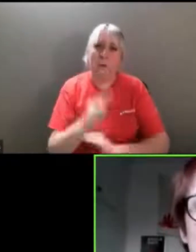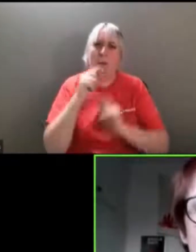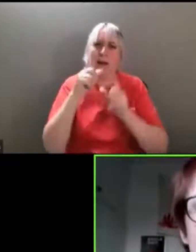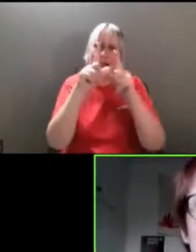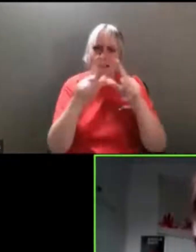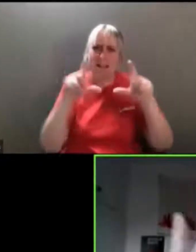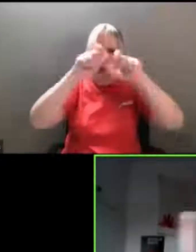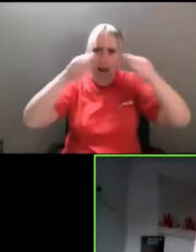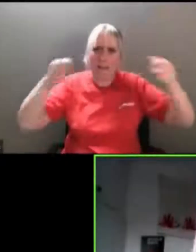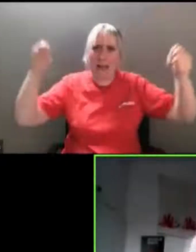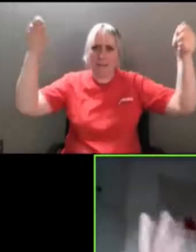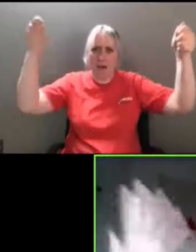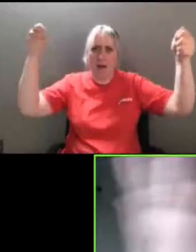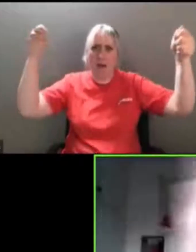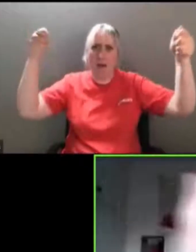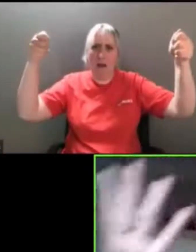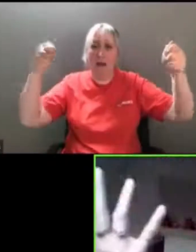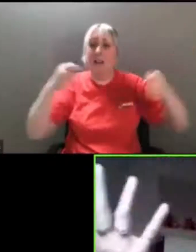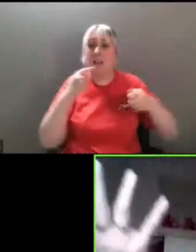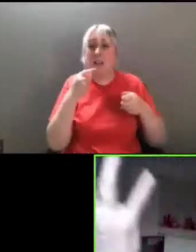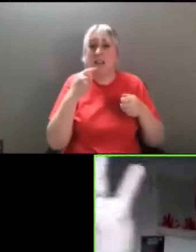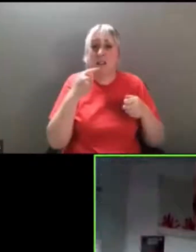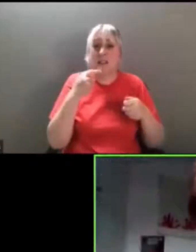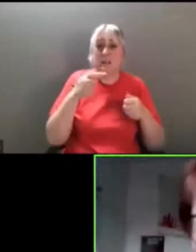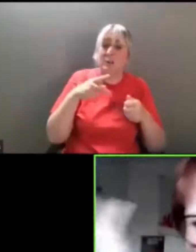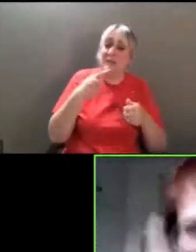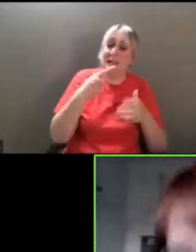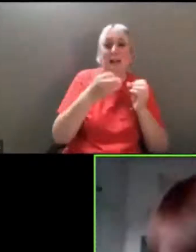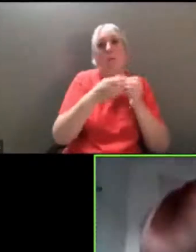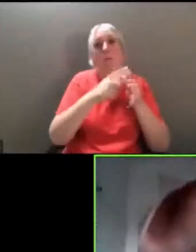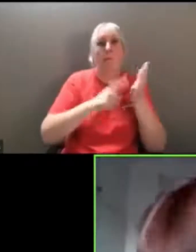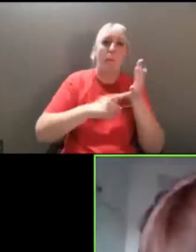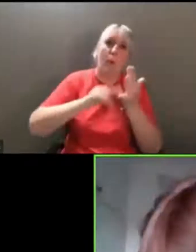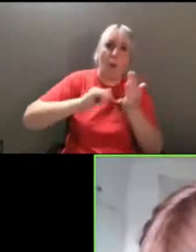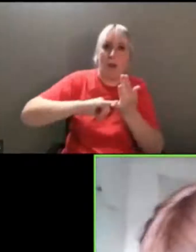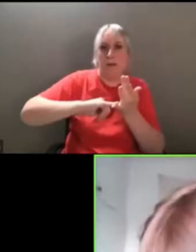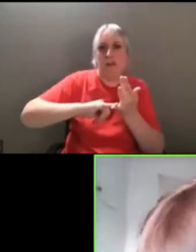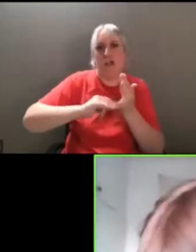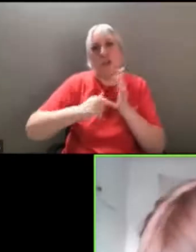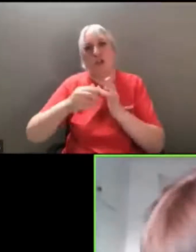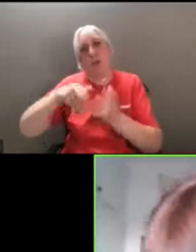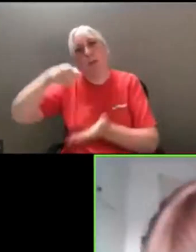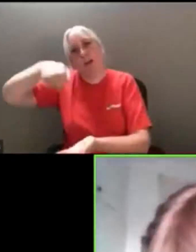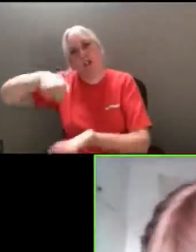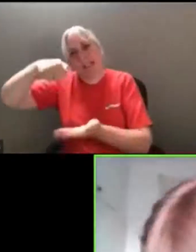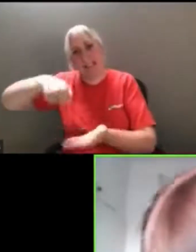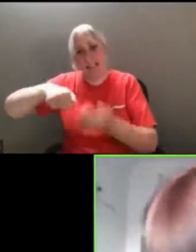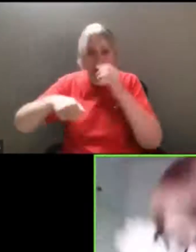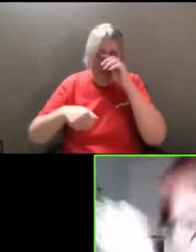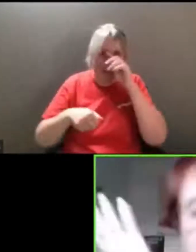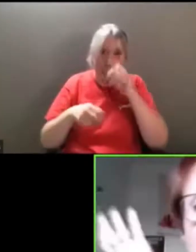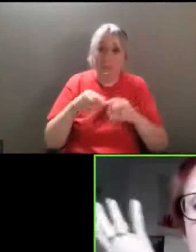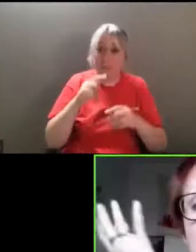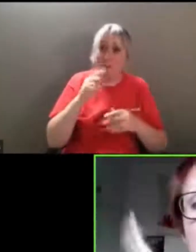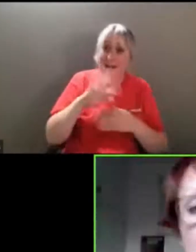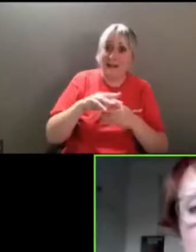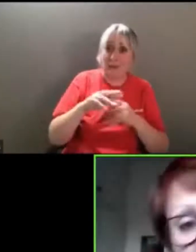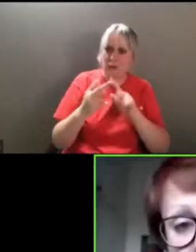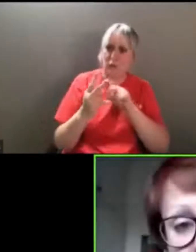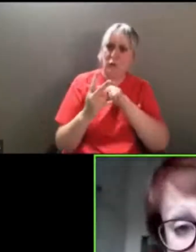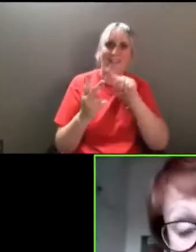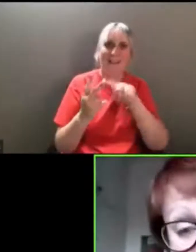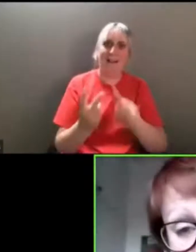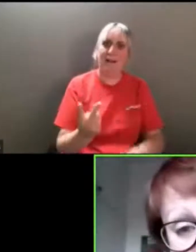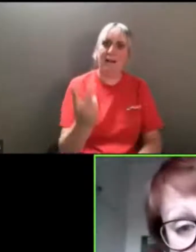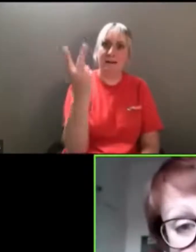balls to the budget with two fingers literally on it. And it gave people who were about to be affected, were going to have their vital income